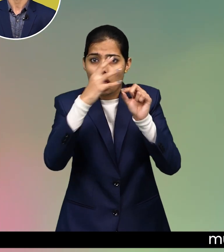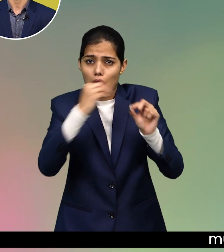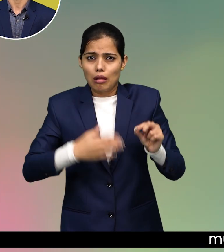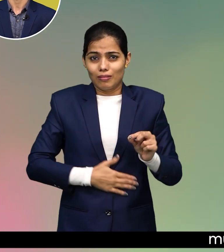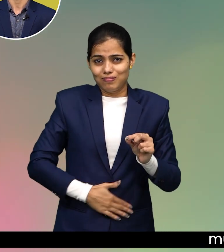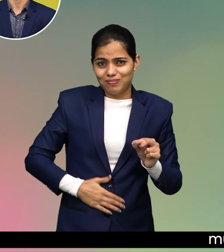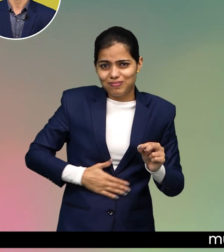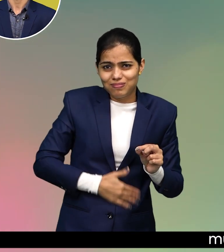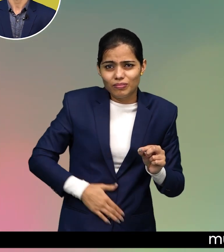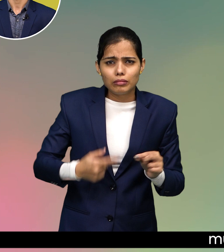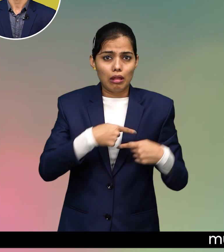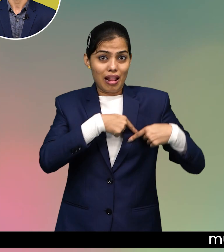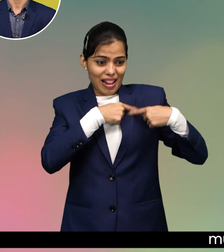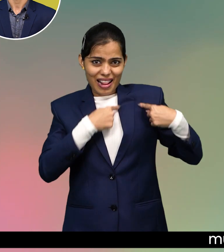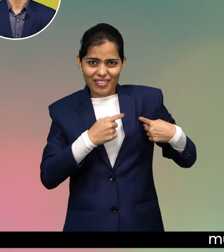muscles.